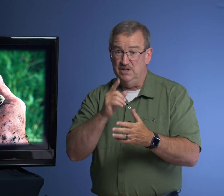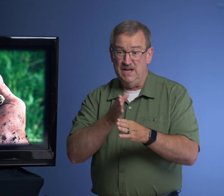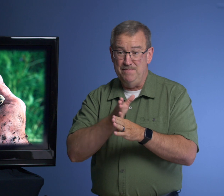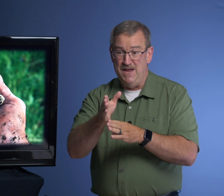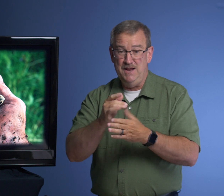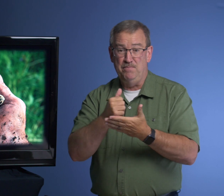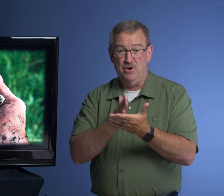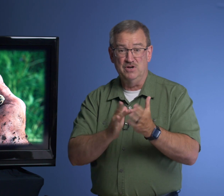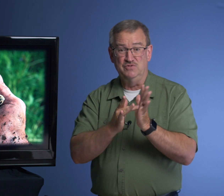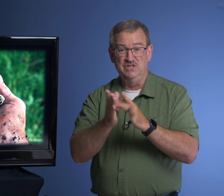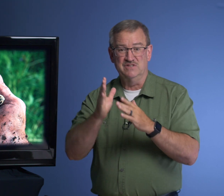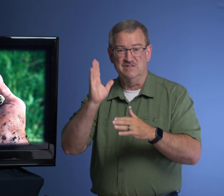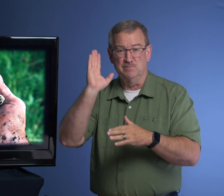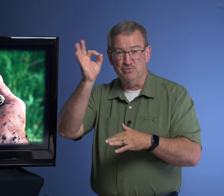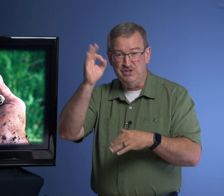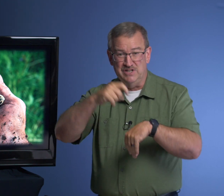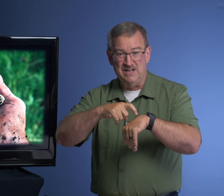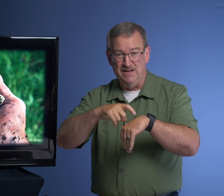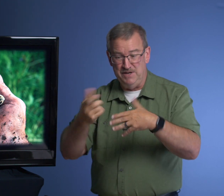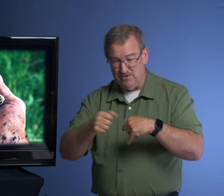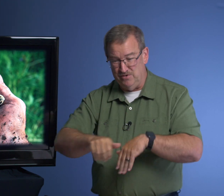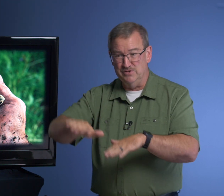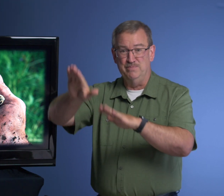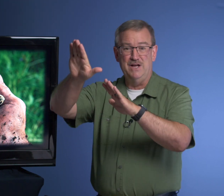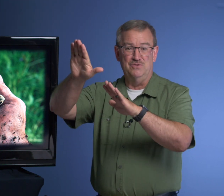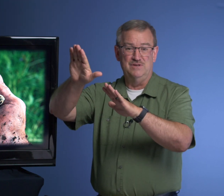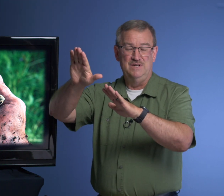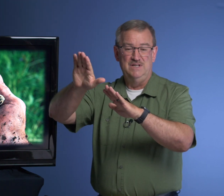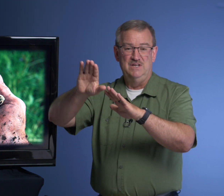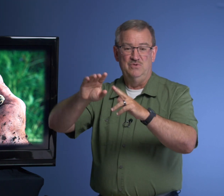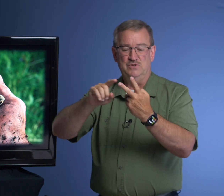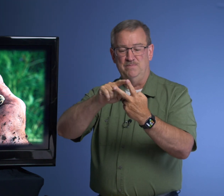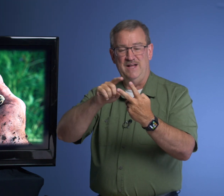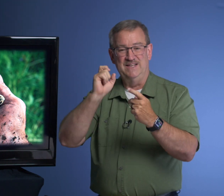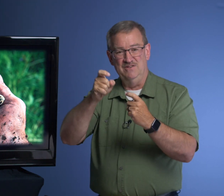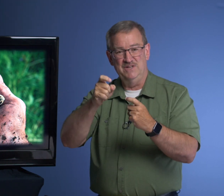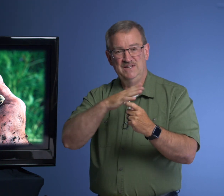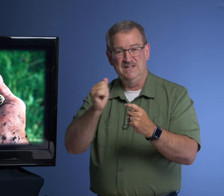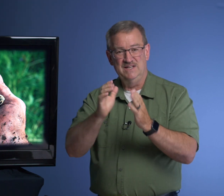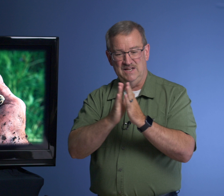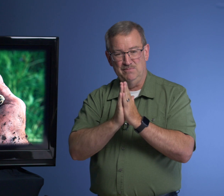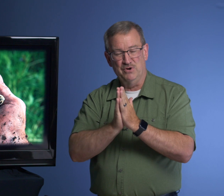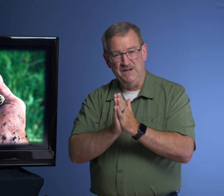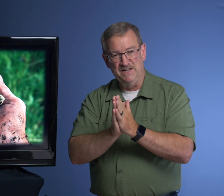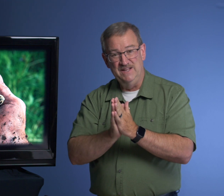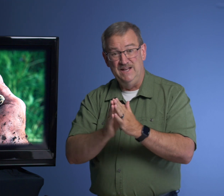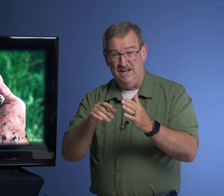a main part of Jesus's preaching time here on this mount was about giving and praying.